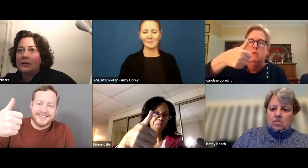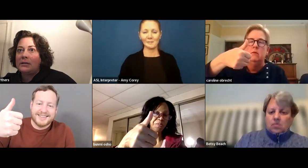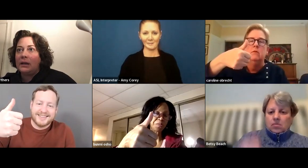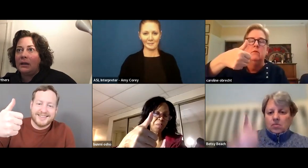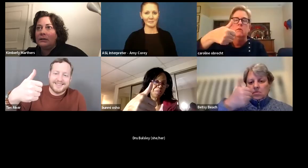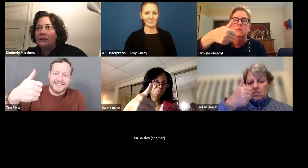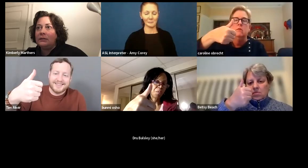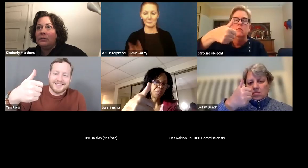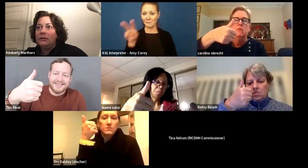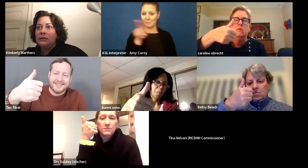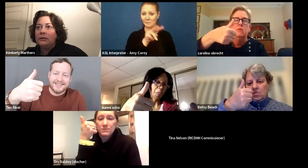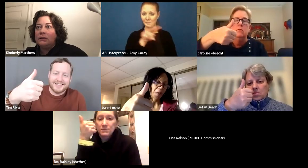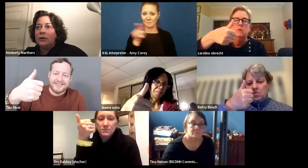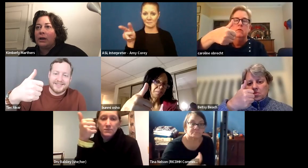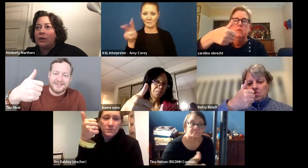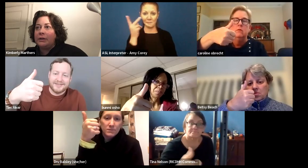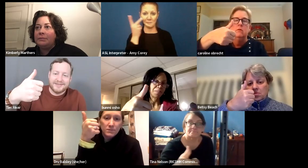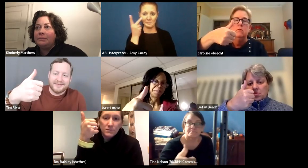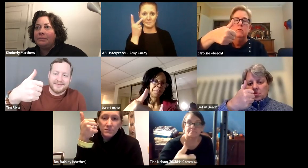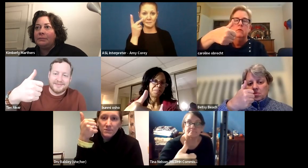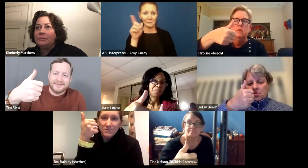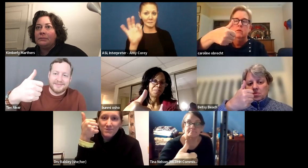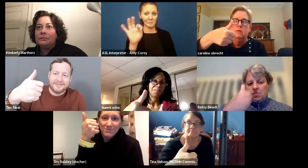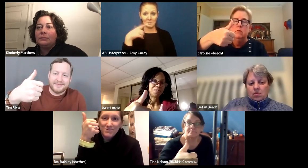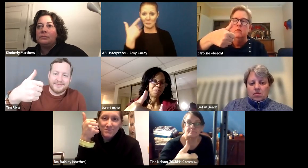Okay, let's see. Looking good.